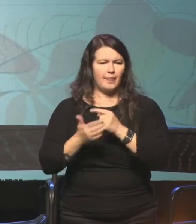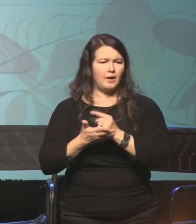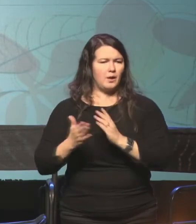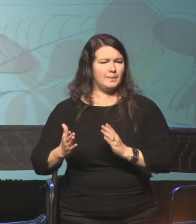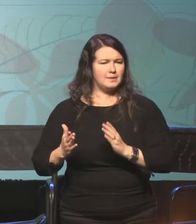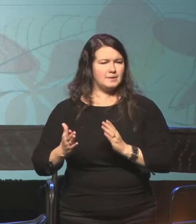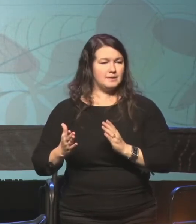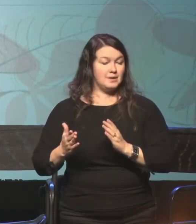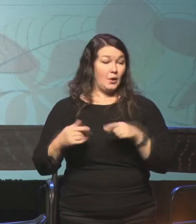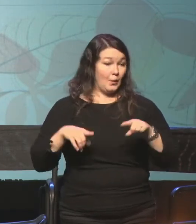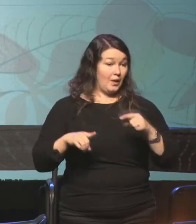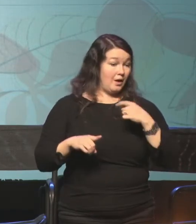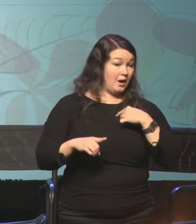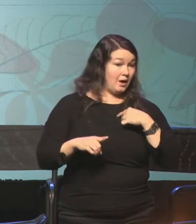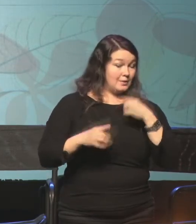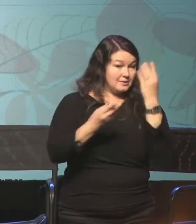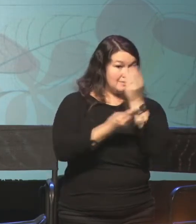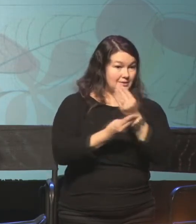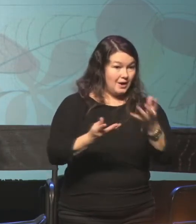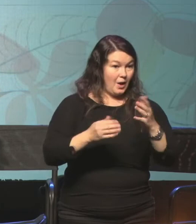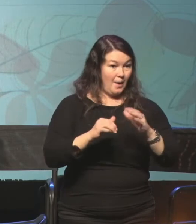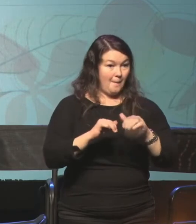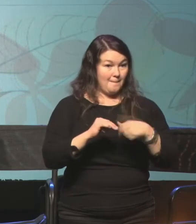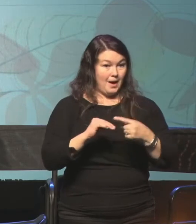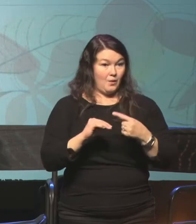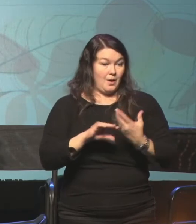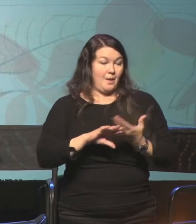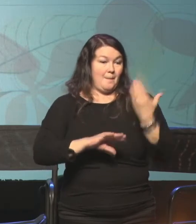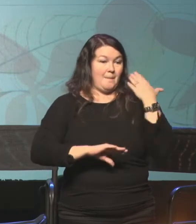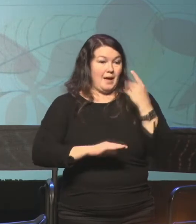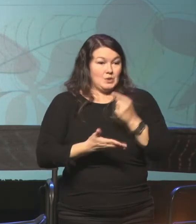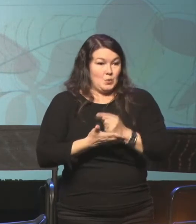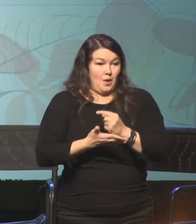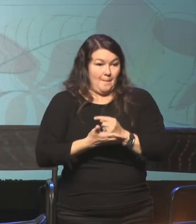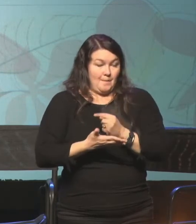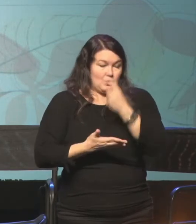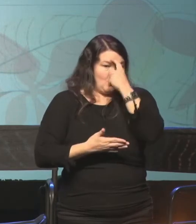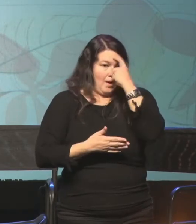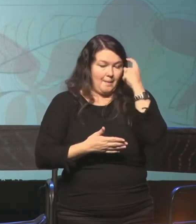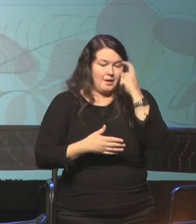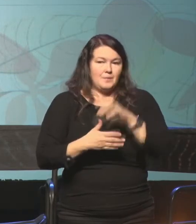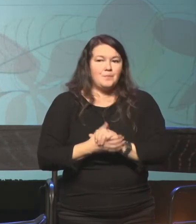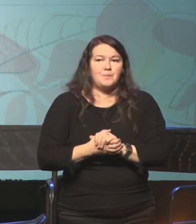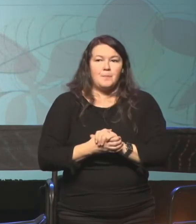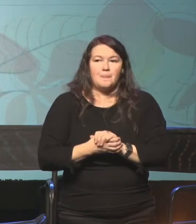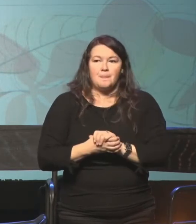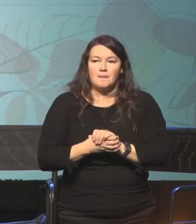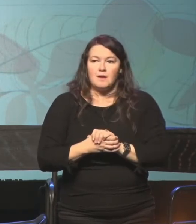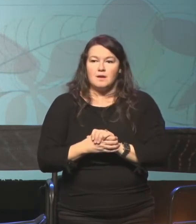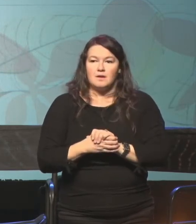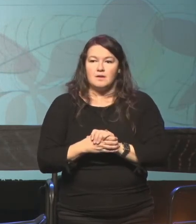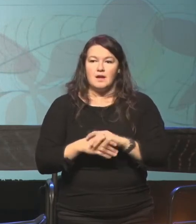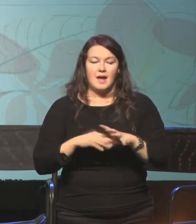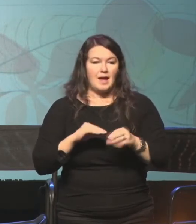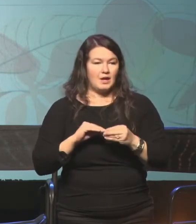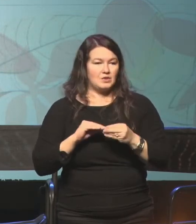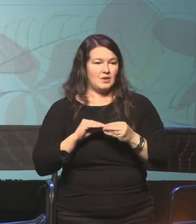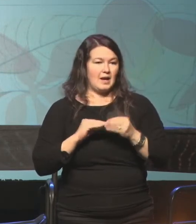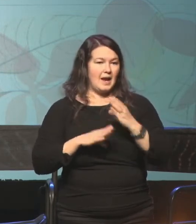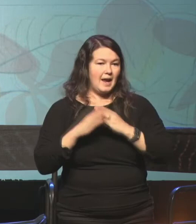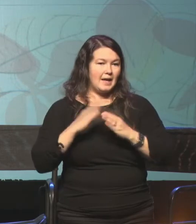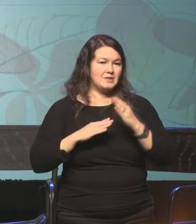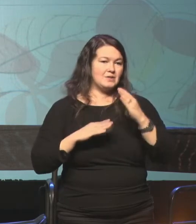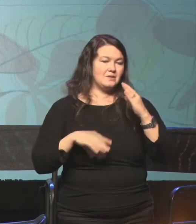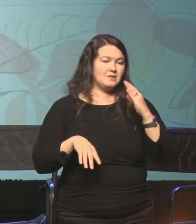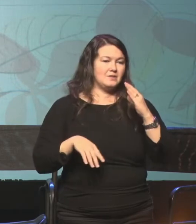Maybe as I was sharing about past trauma that just necessitates extra hands and extra hearts and extra ears,